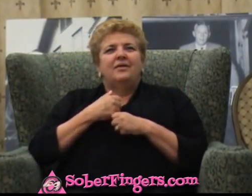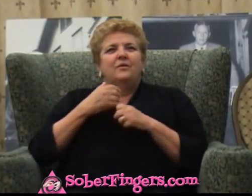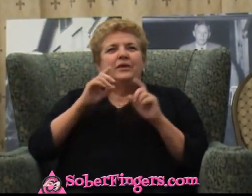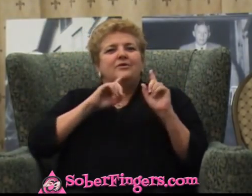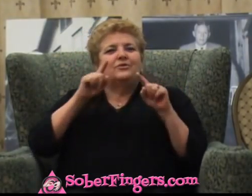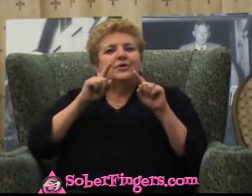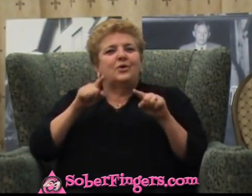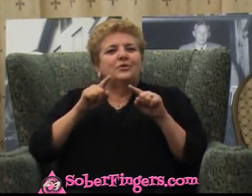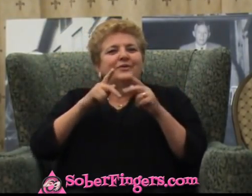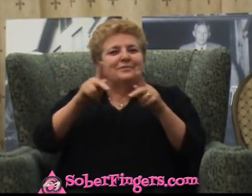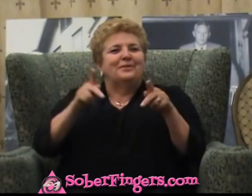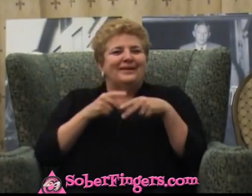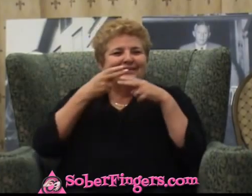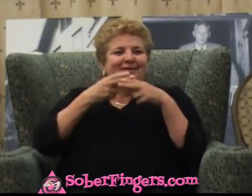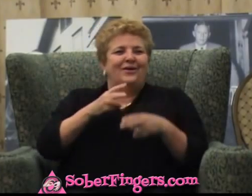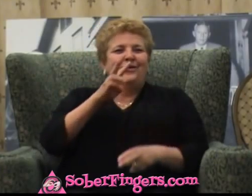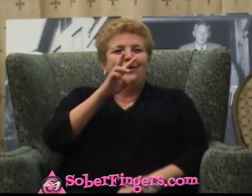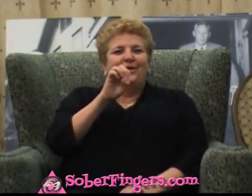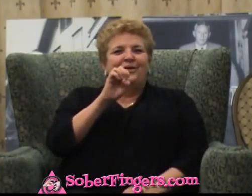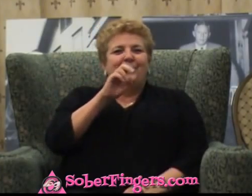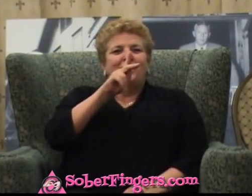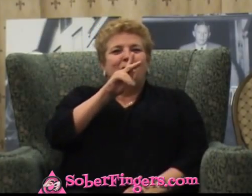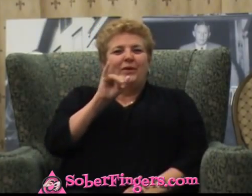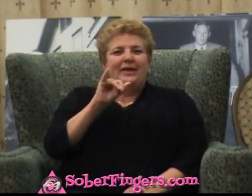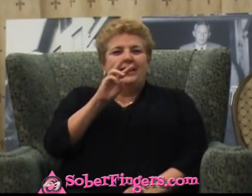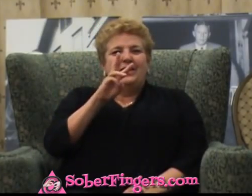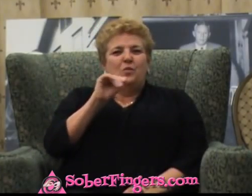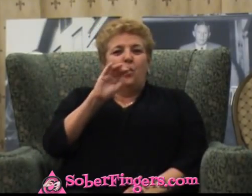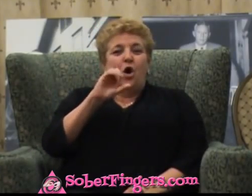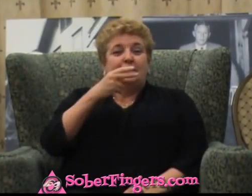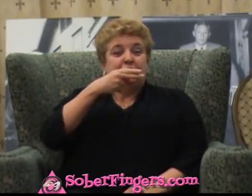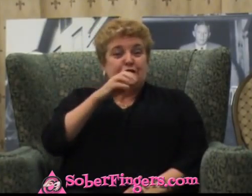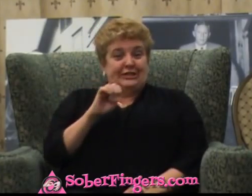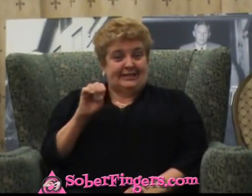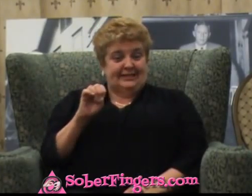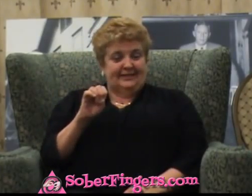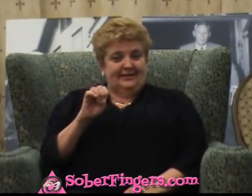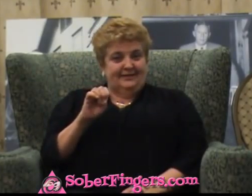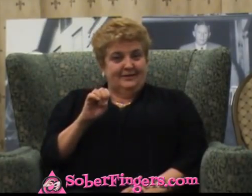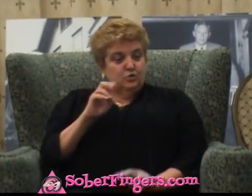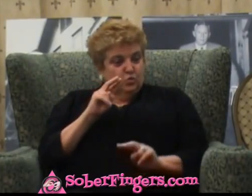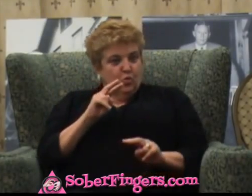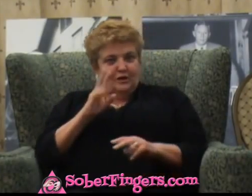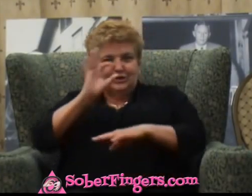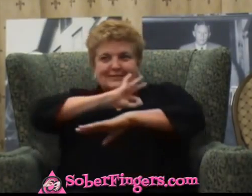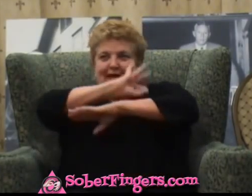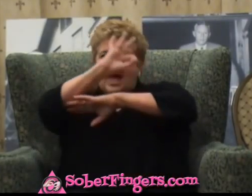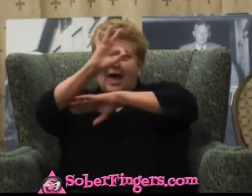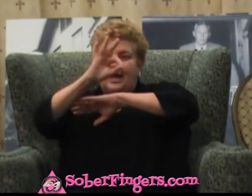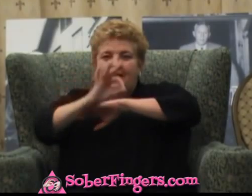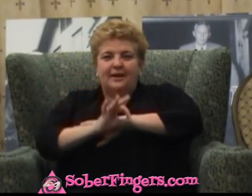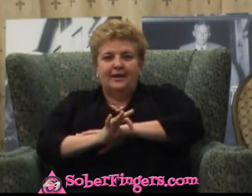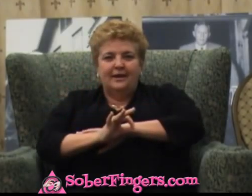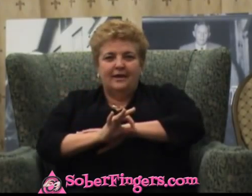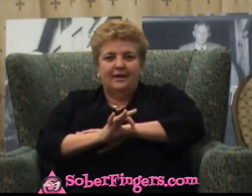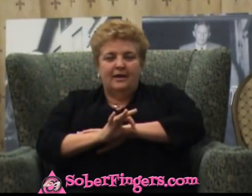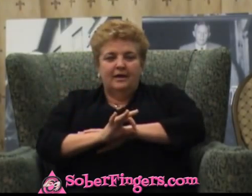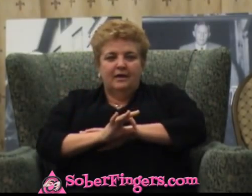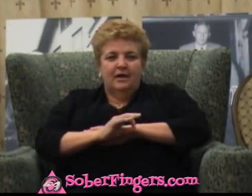Wachee to watch the sunset and just spend time with me. And I didn't realize how precious a gift that was that they gave me of